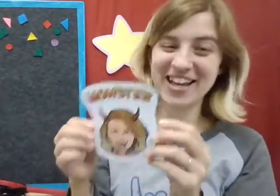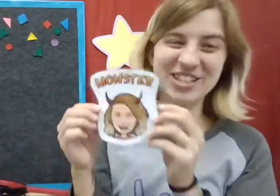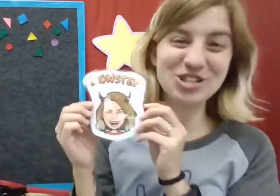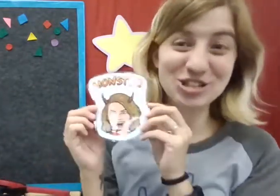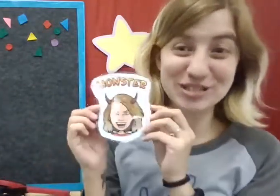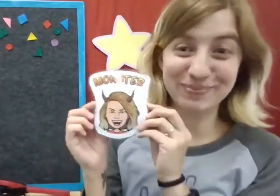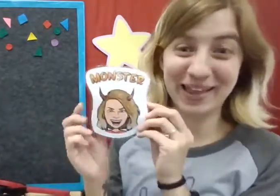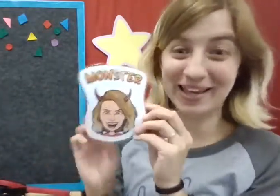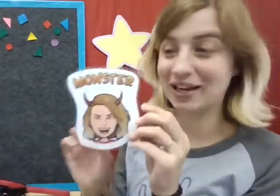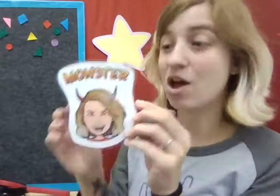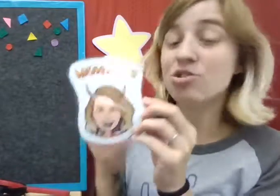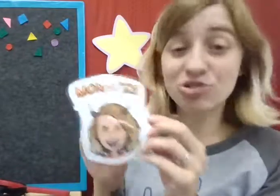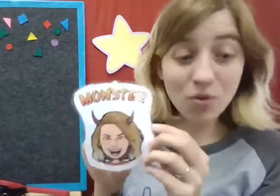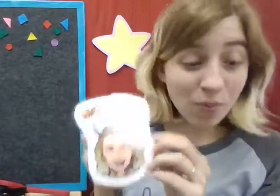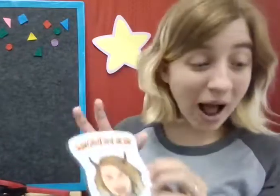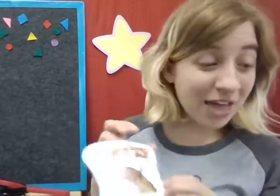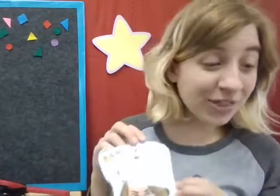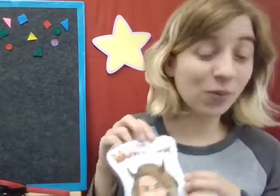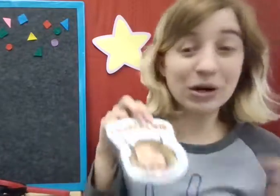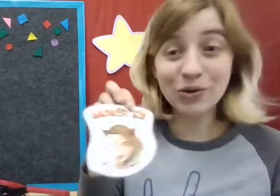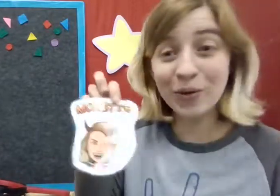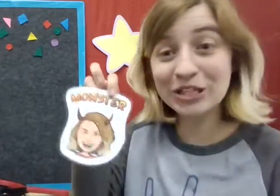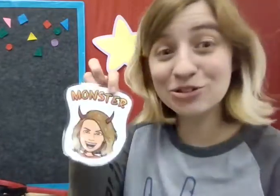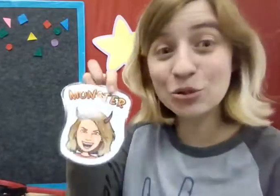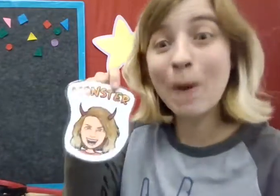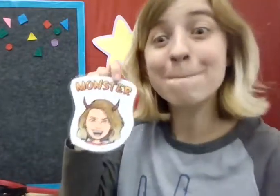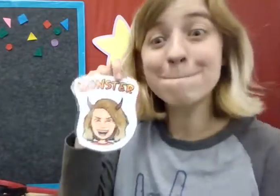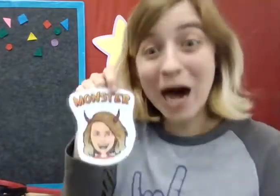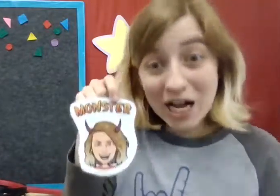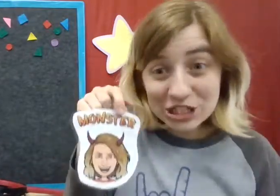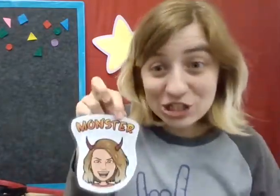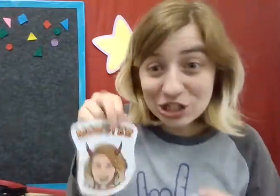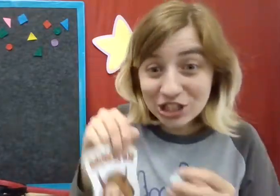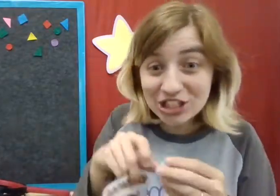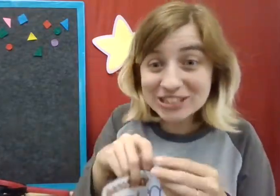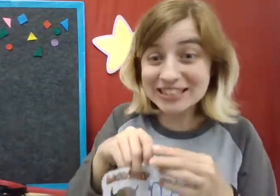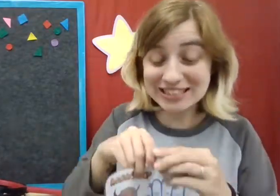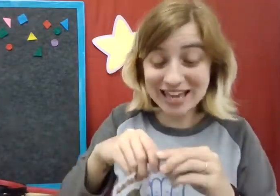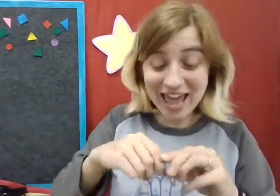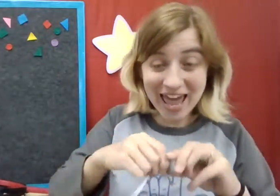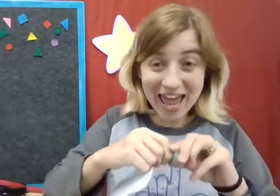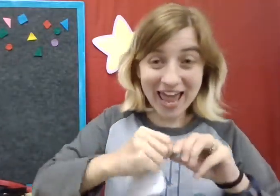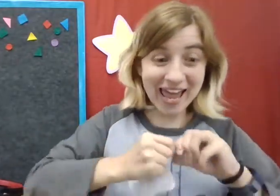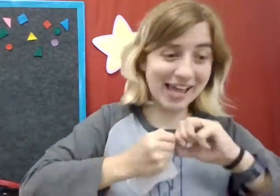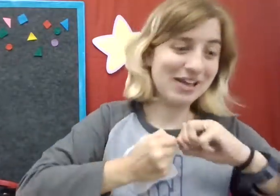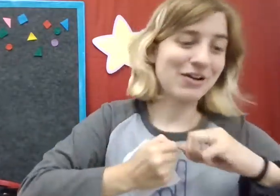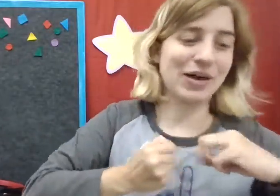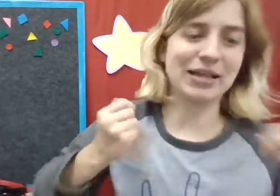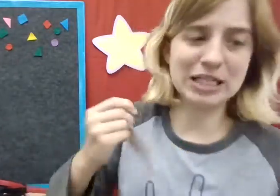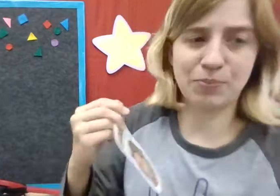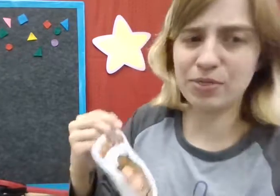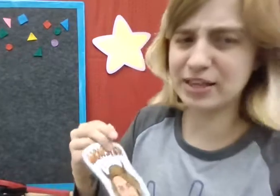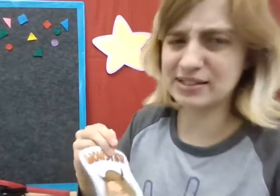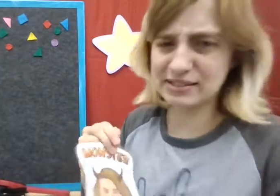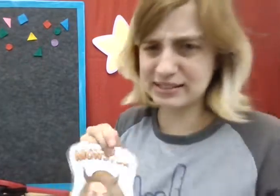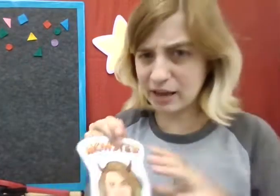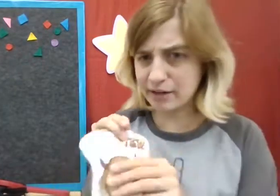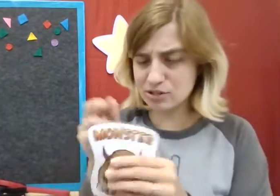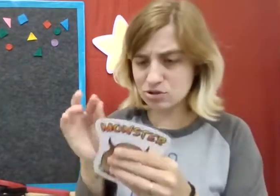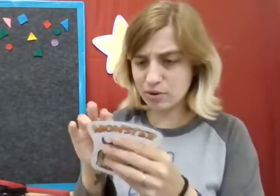She's just playing. So I think we're going to do Monster today. Okay, let's put this scary story